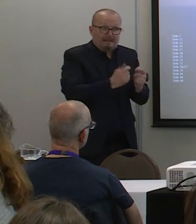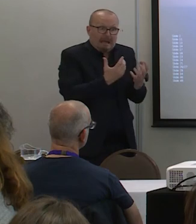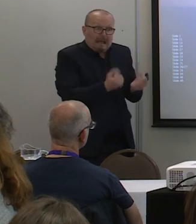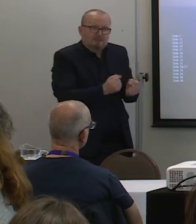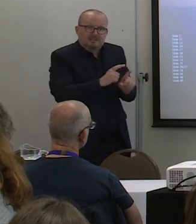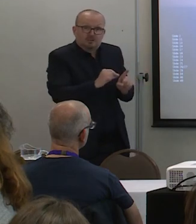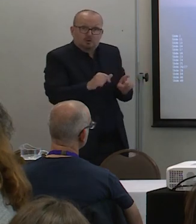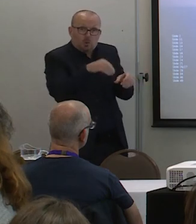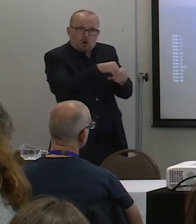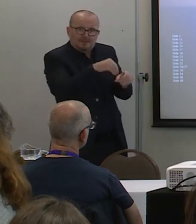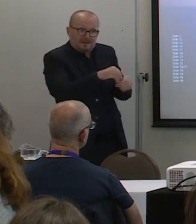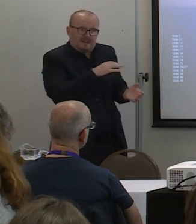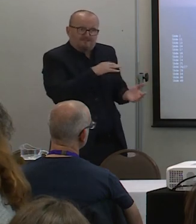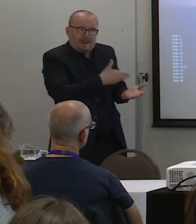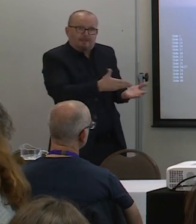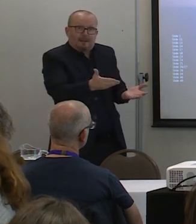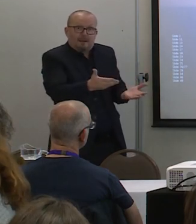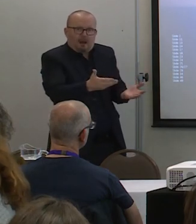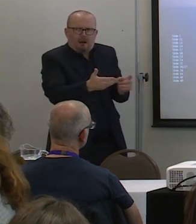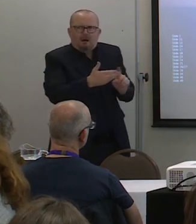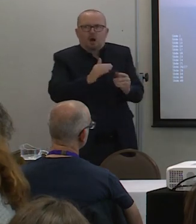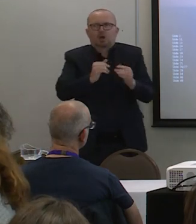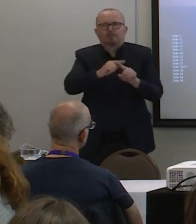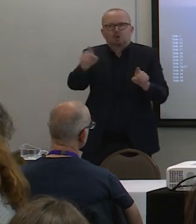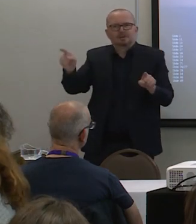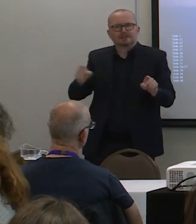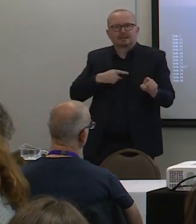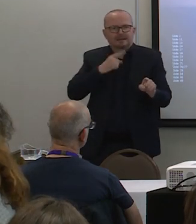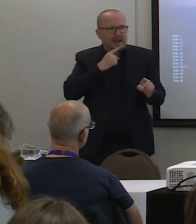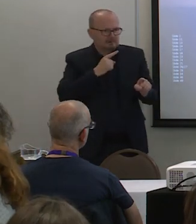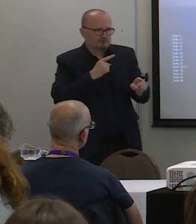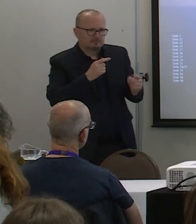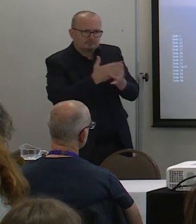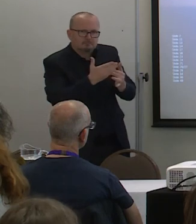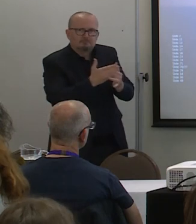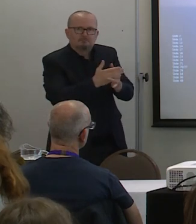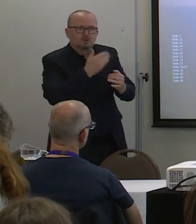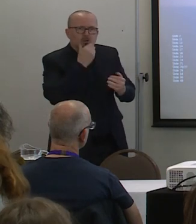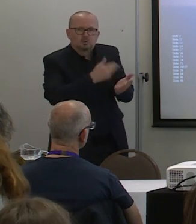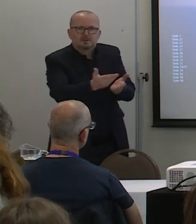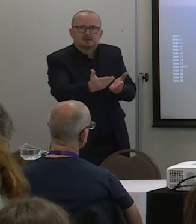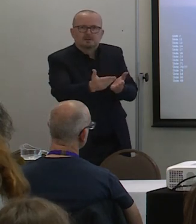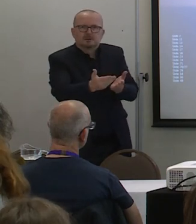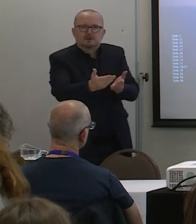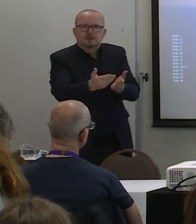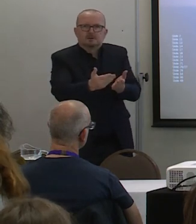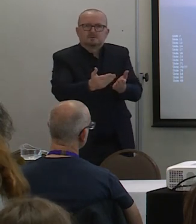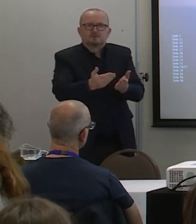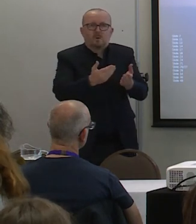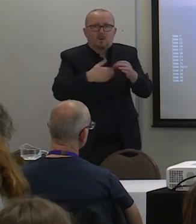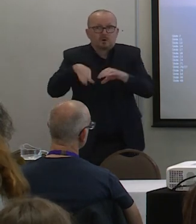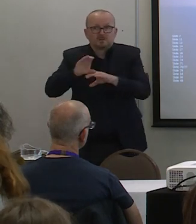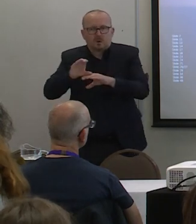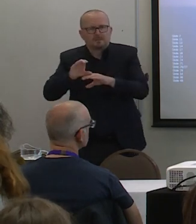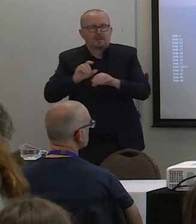has been made available. Yep. So from my point of view, it's not so much digitizing for us, it's getting banks of archival material out there to see